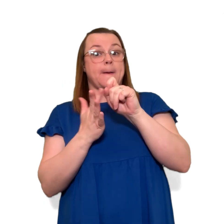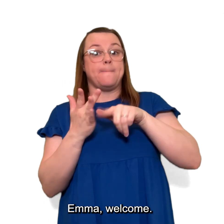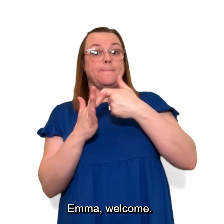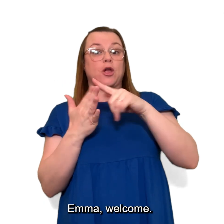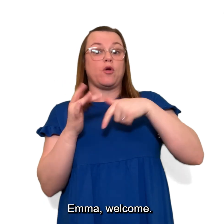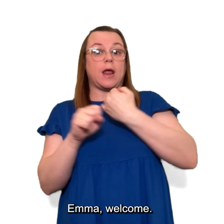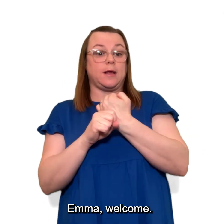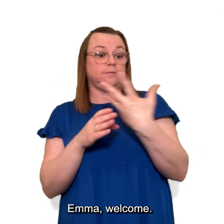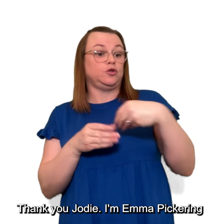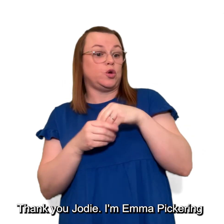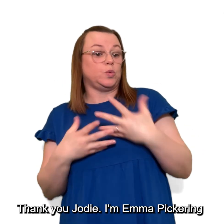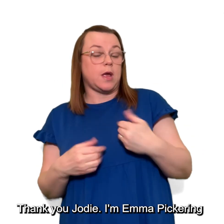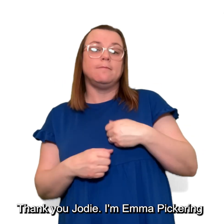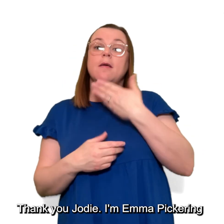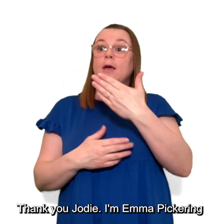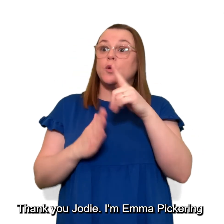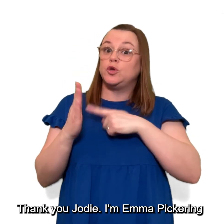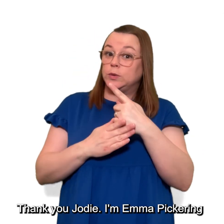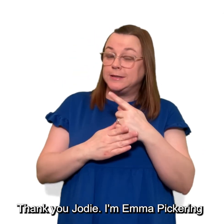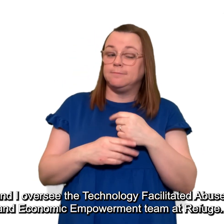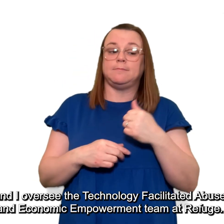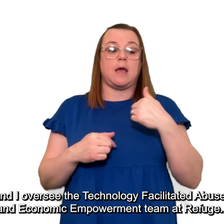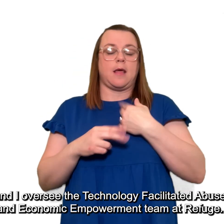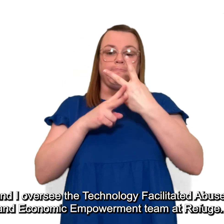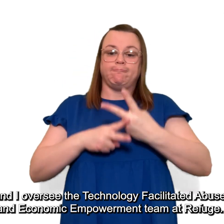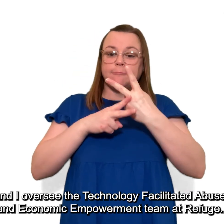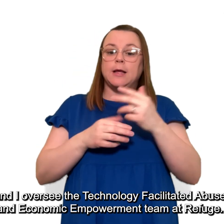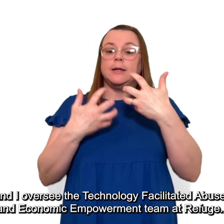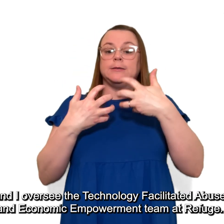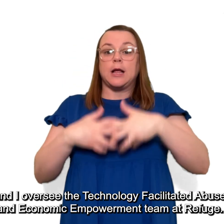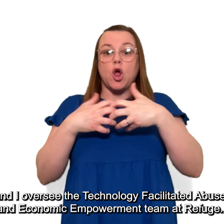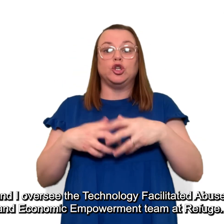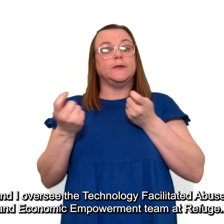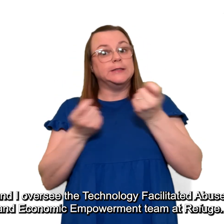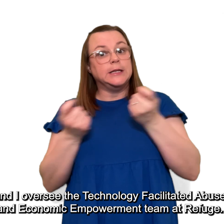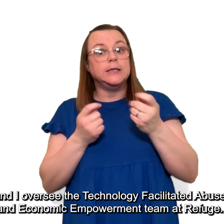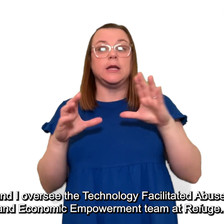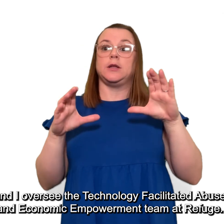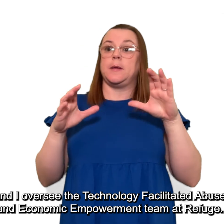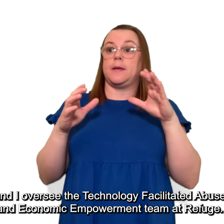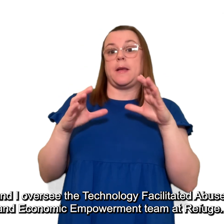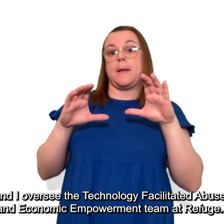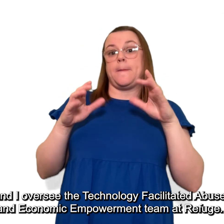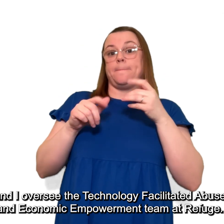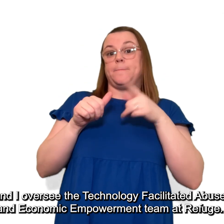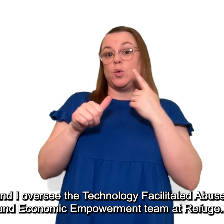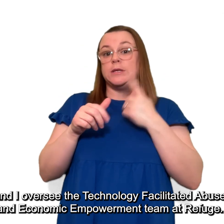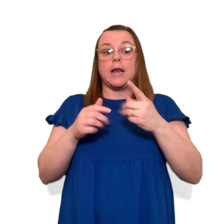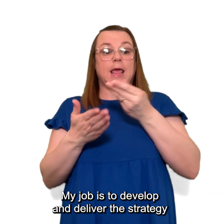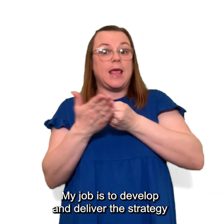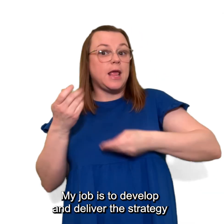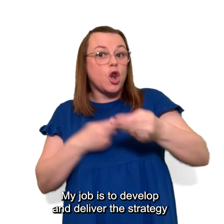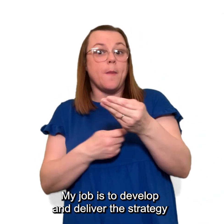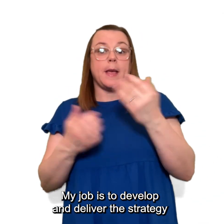Pickering. Emma, welcome. Thank you, Jodie. I'm Emma Pickering and I oversee the Technology Facilitated Abuse and Economic Empowerment team at